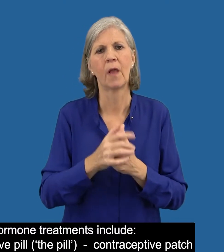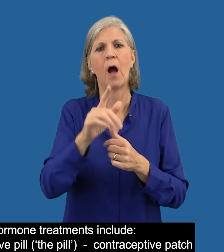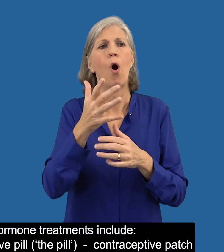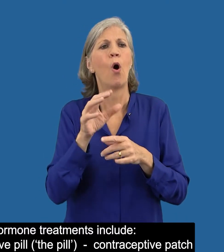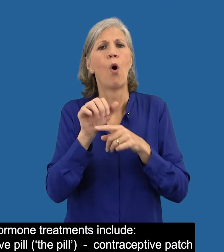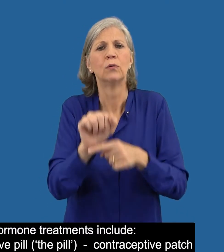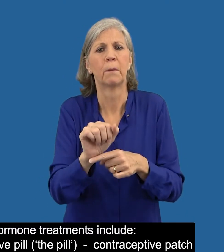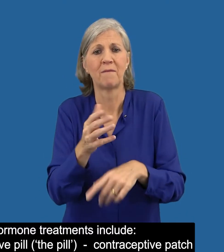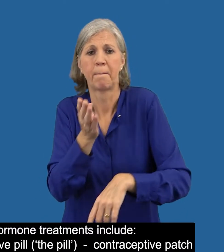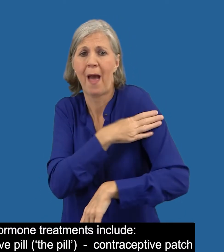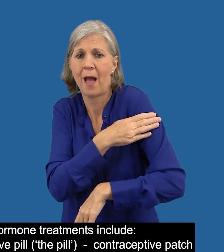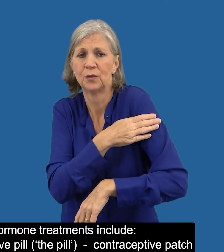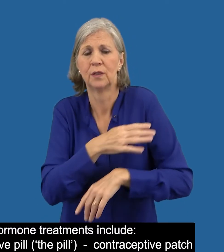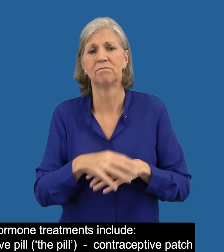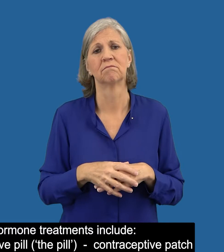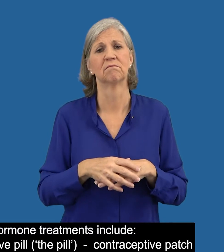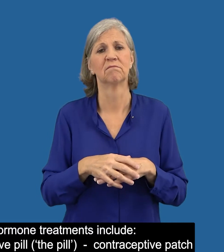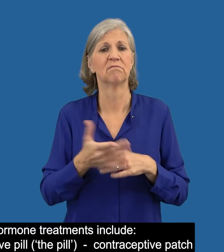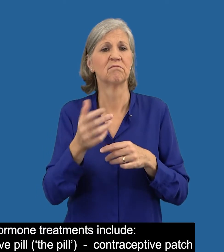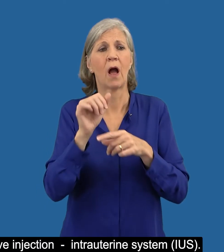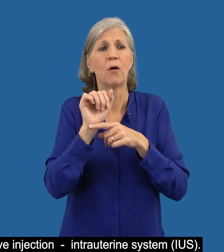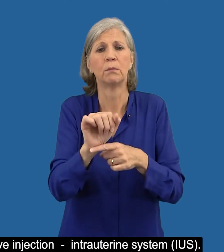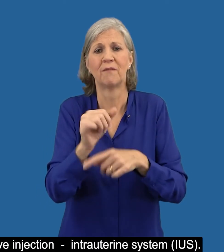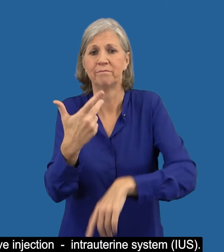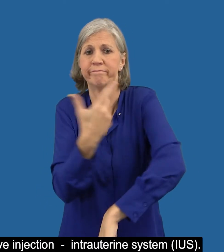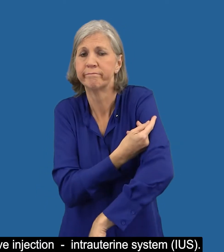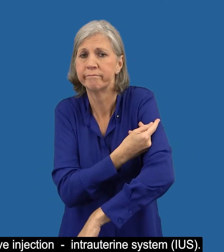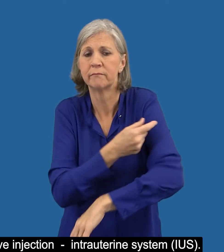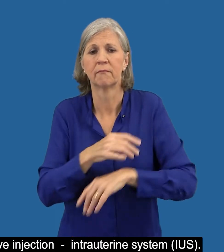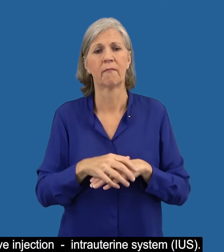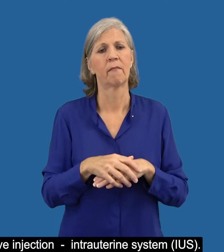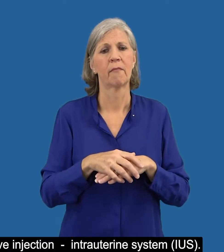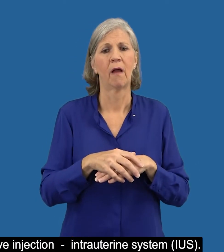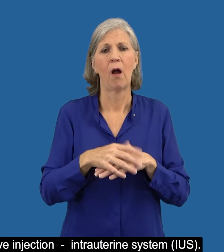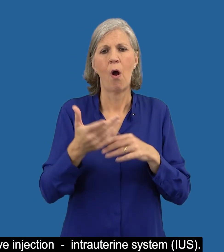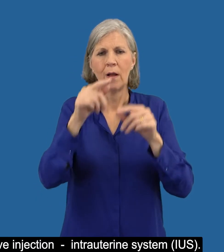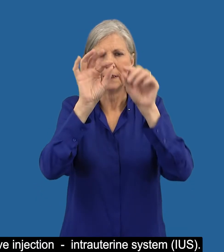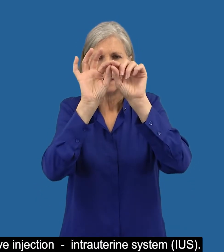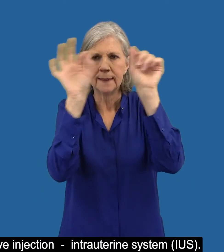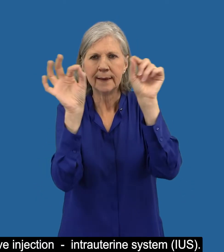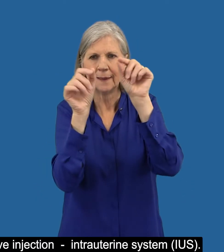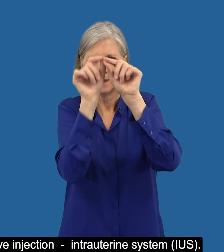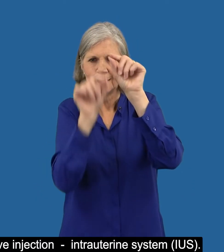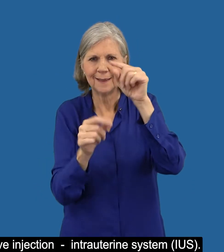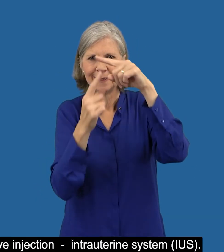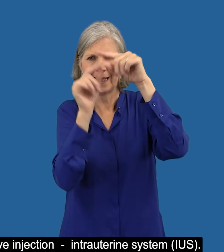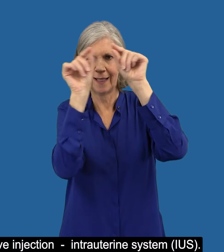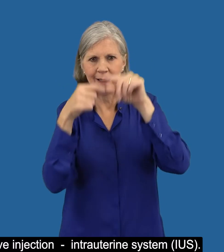contraceptive pill, the pill, contraceptive patch, contraceptive injection,